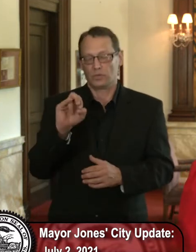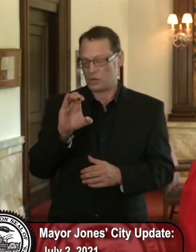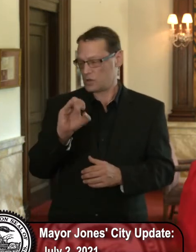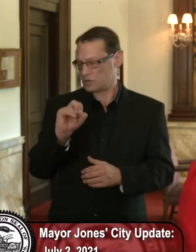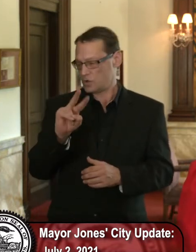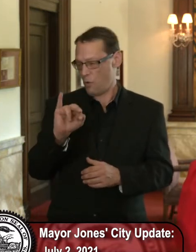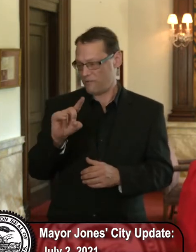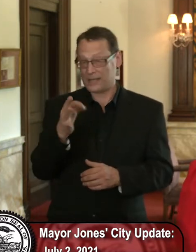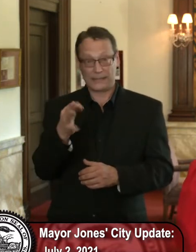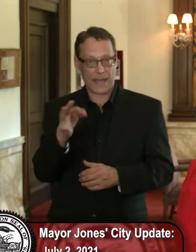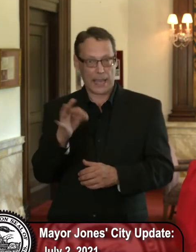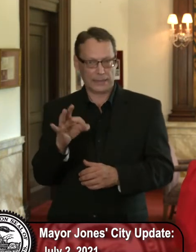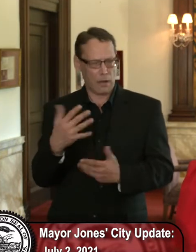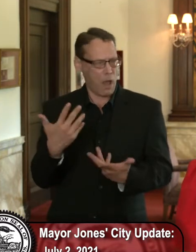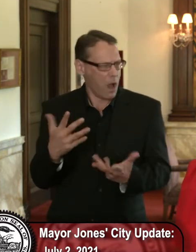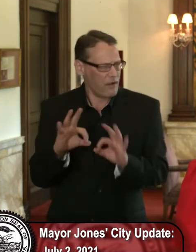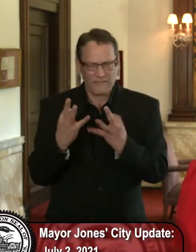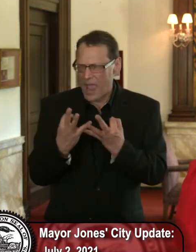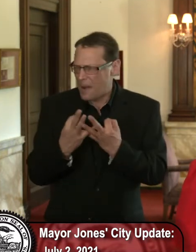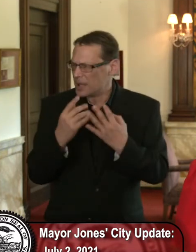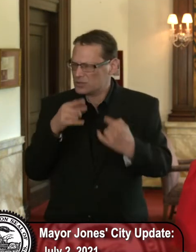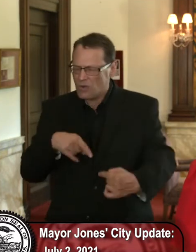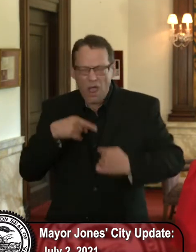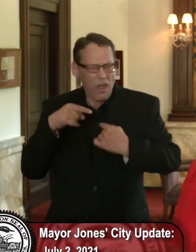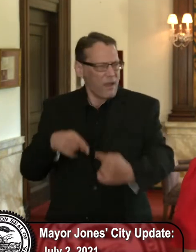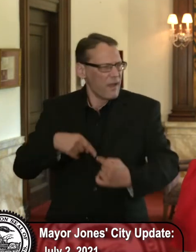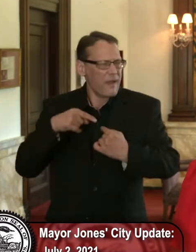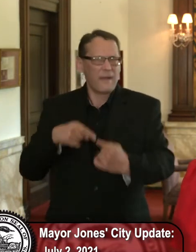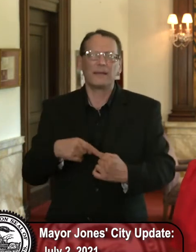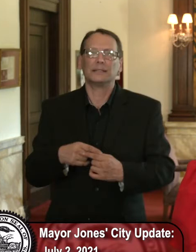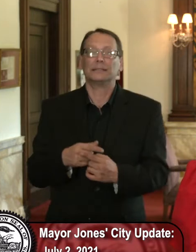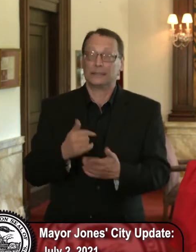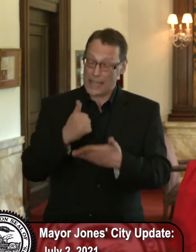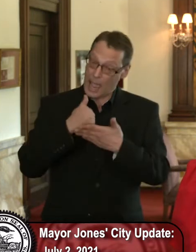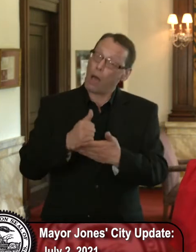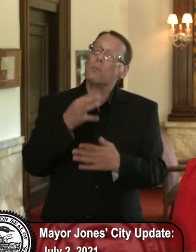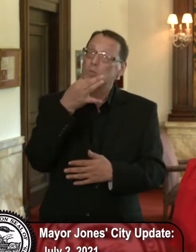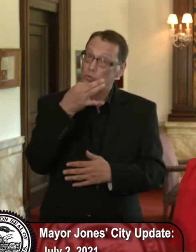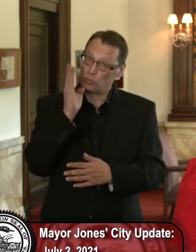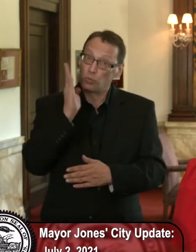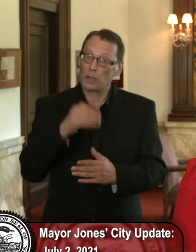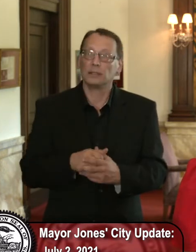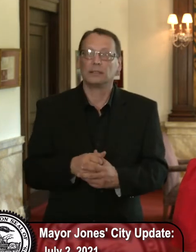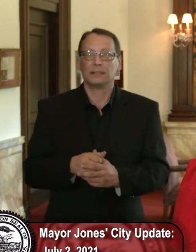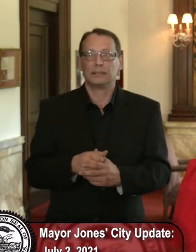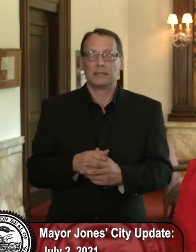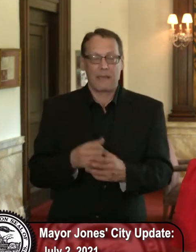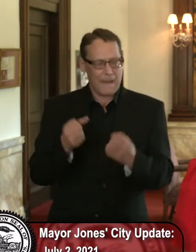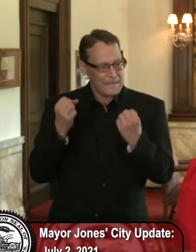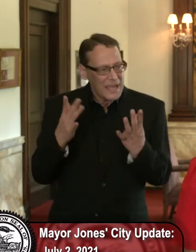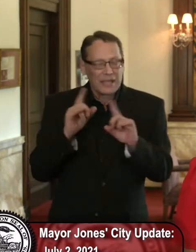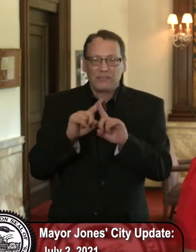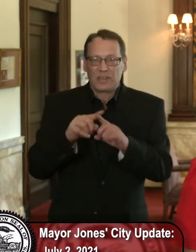left families across St. Louis struggling, and I'm here to tell you, help is on the way. Thousands of evictions